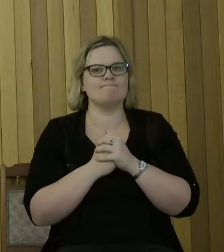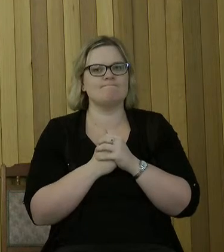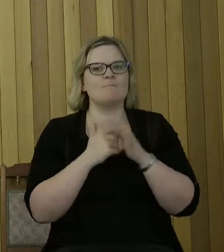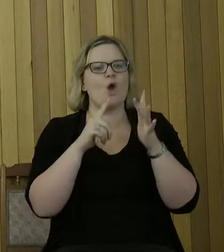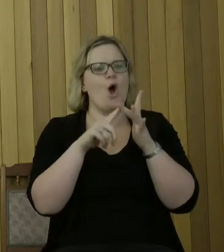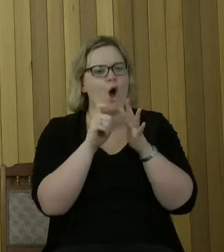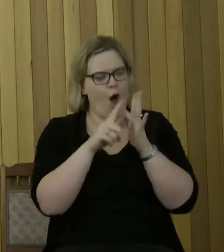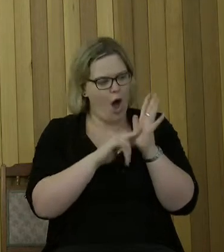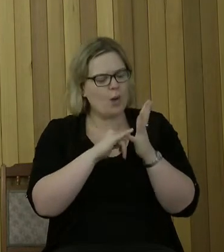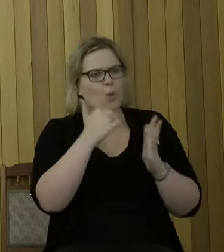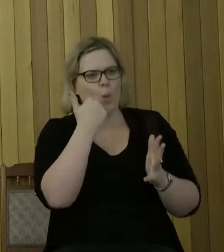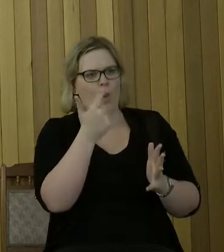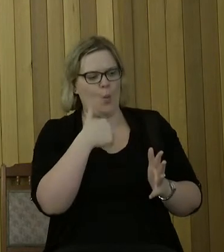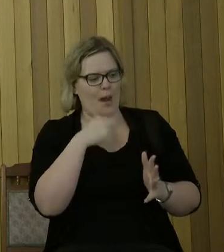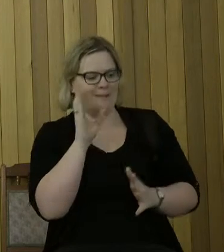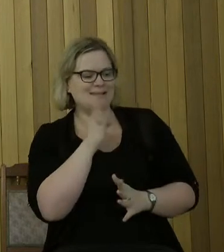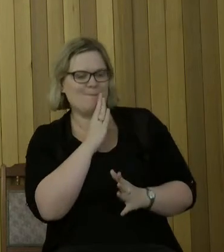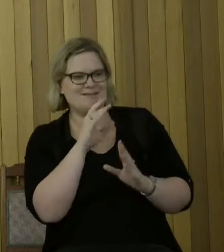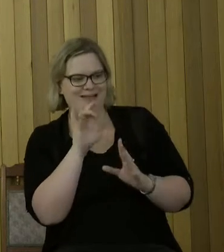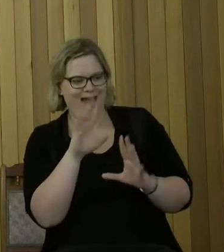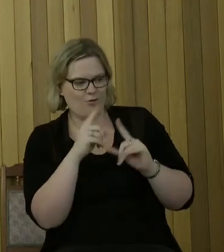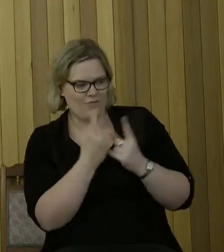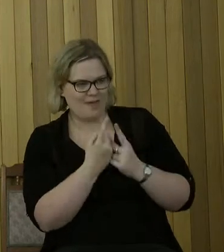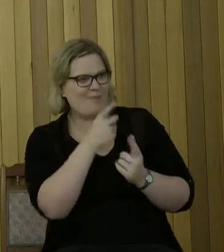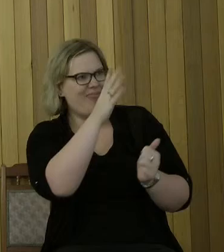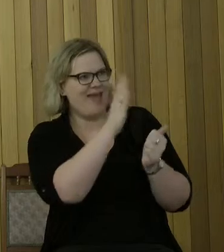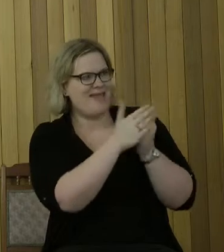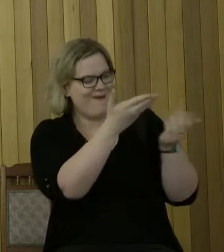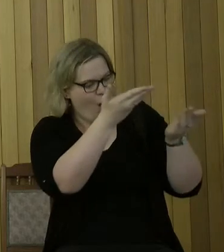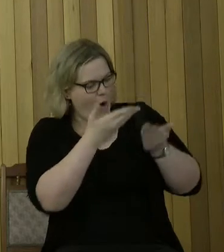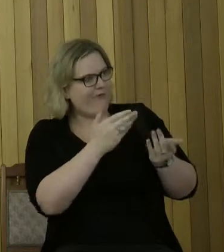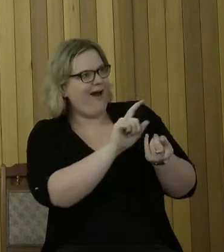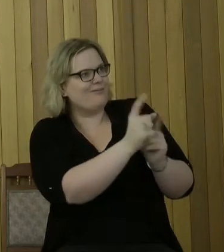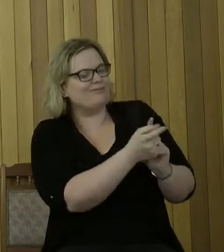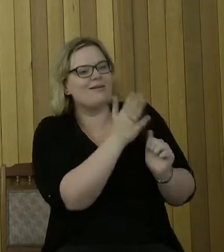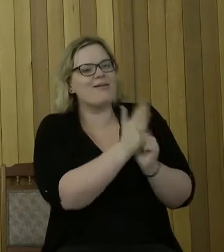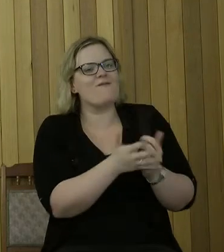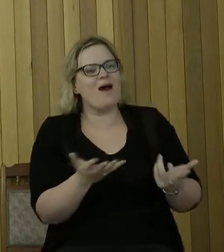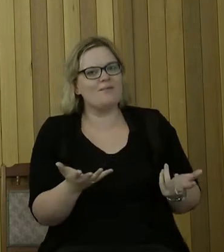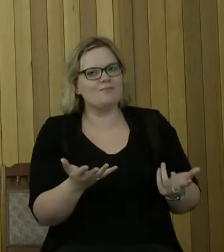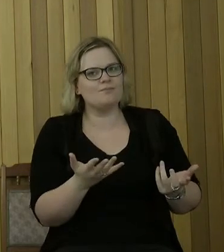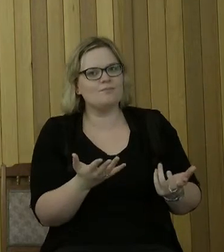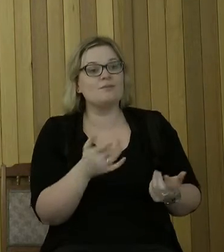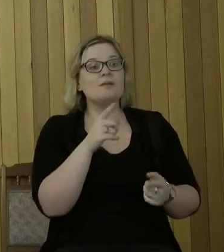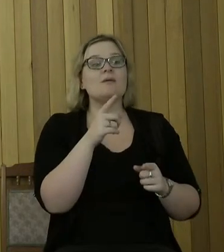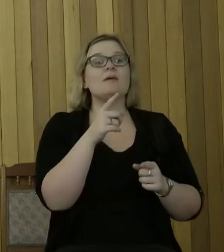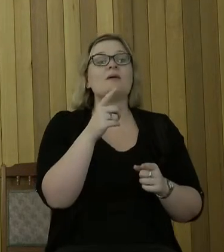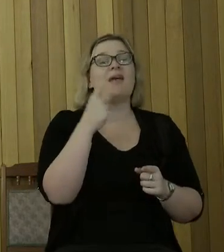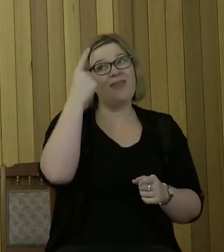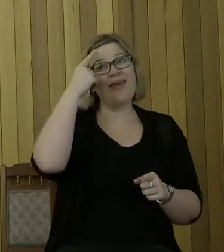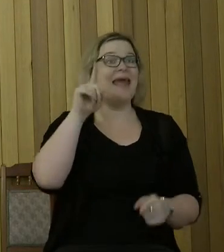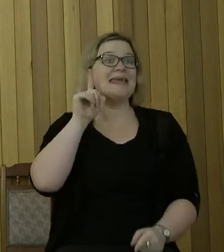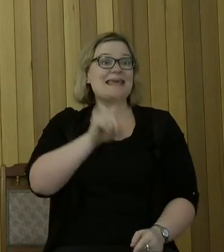Idols demand sacrifice, but never offer grace in return. And if you look at it, yesterday you can't take